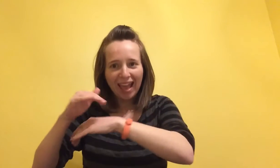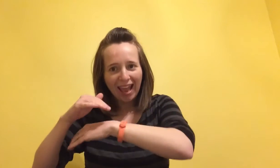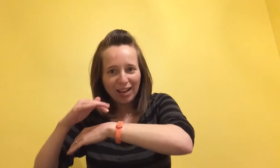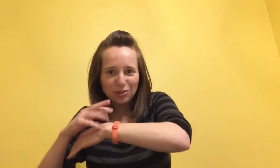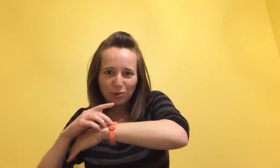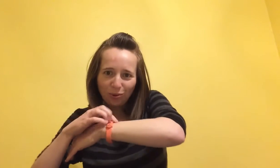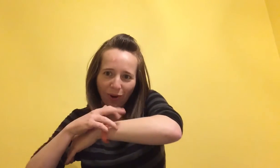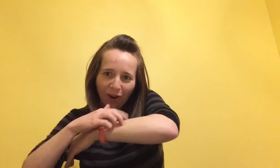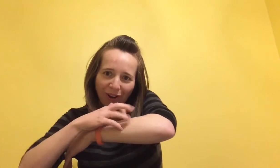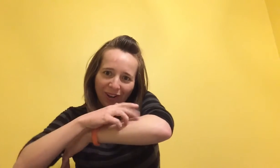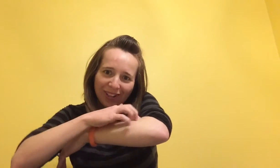and crawl.